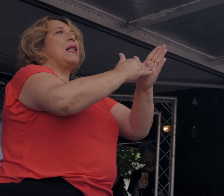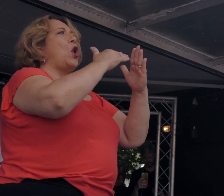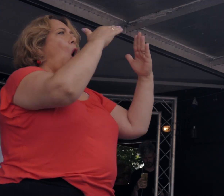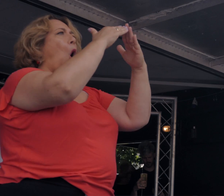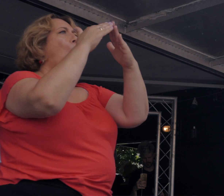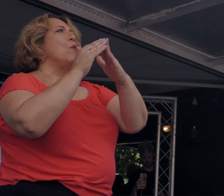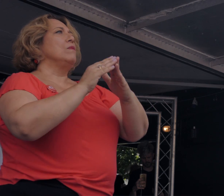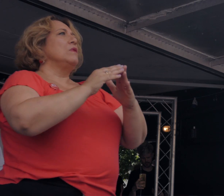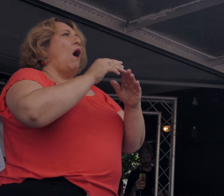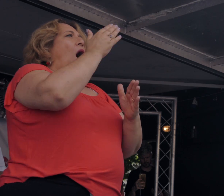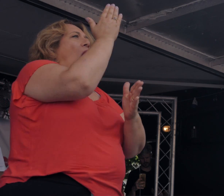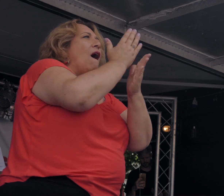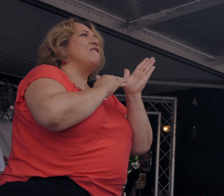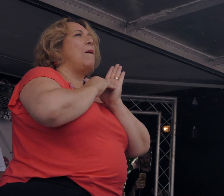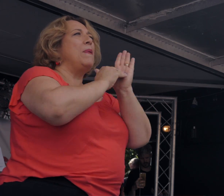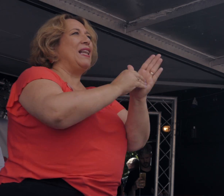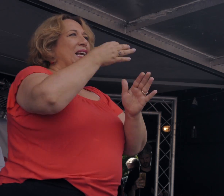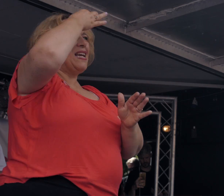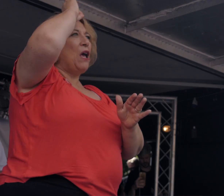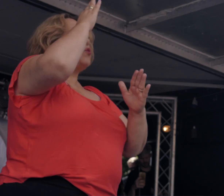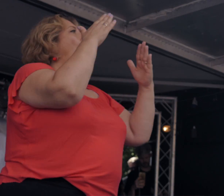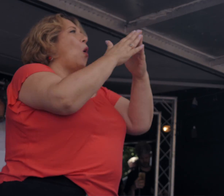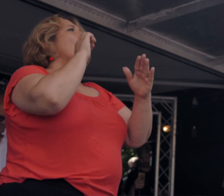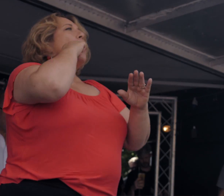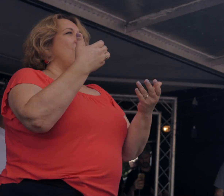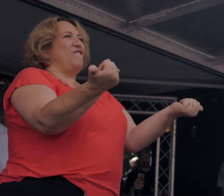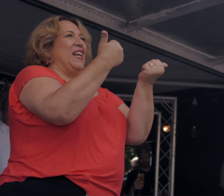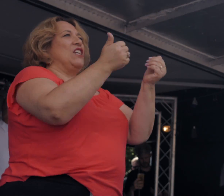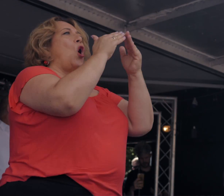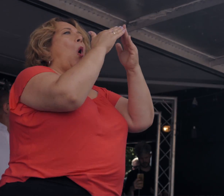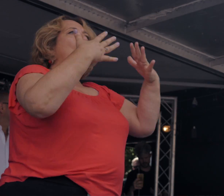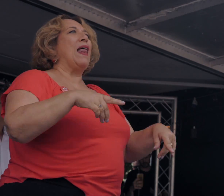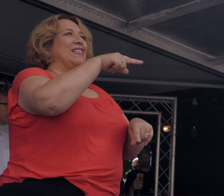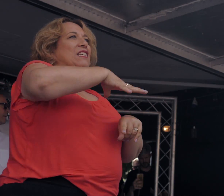We will end homelessness in this country once and for all.